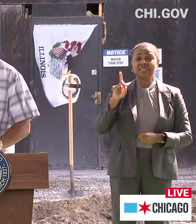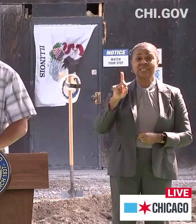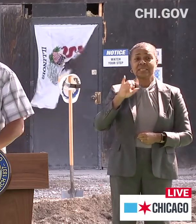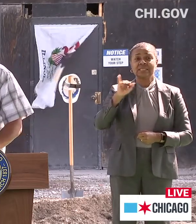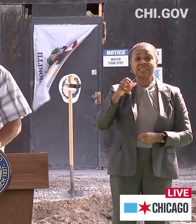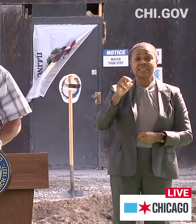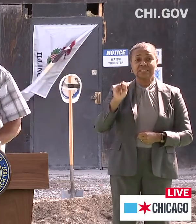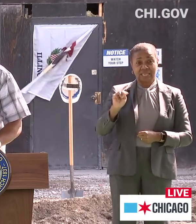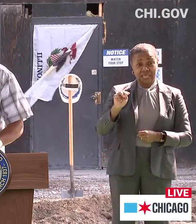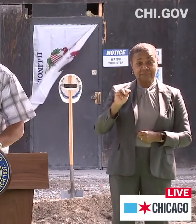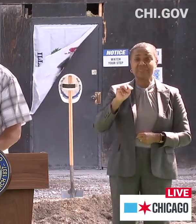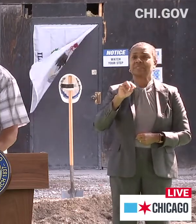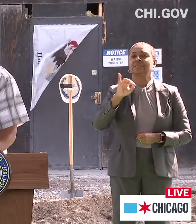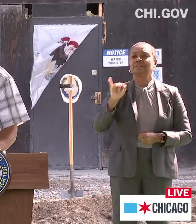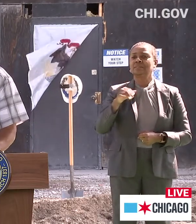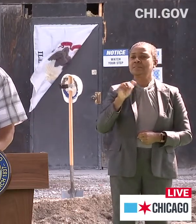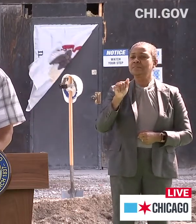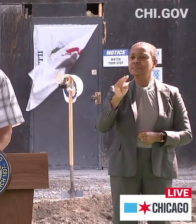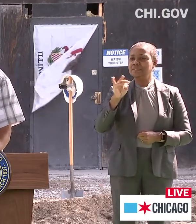Let's give him a round of applause.